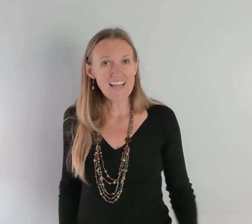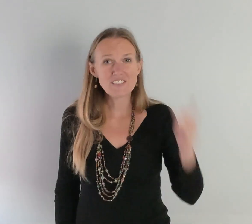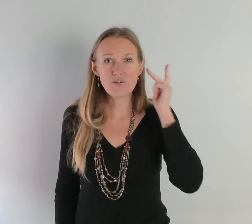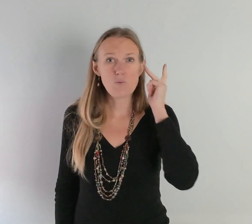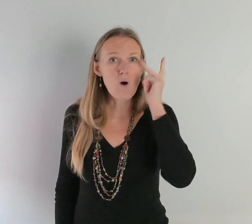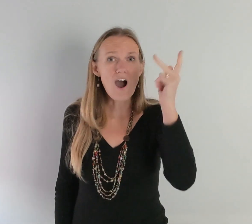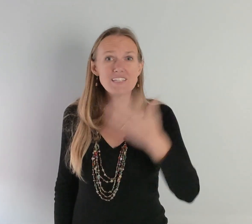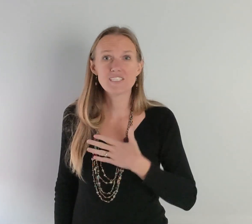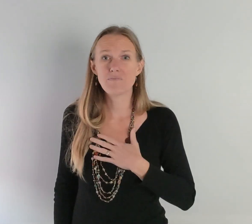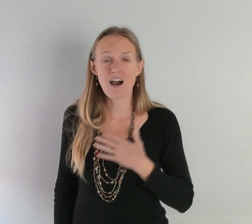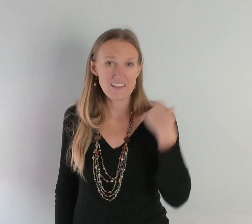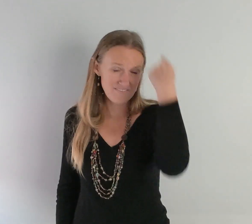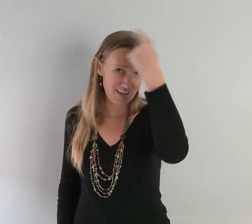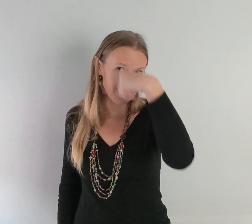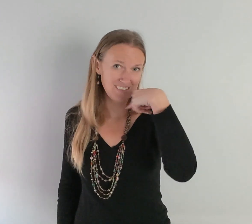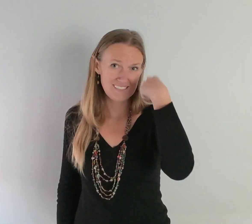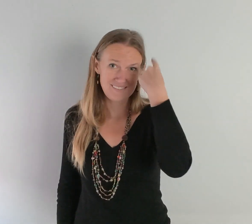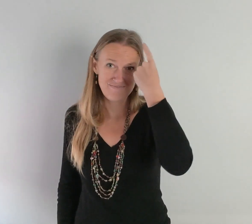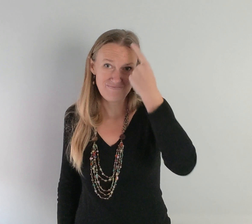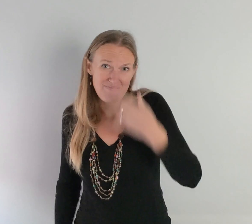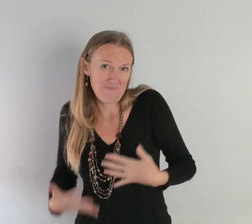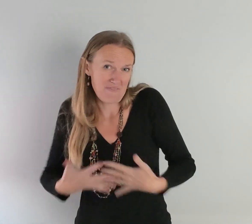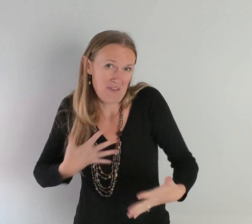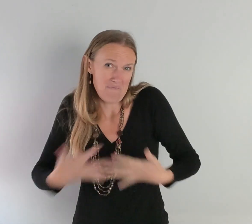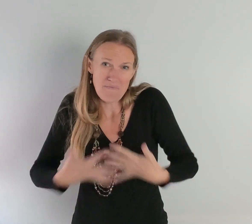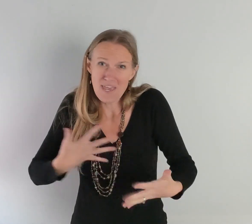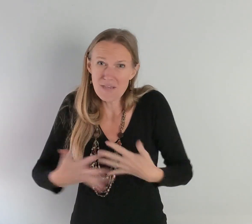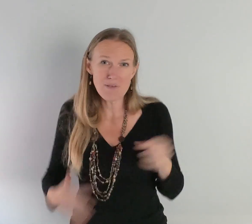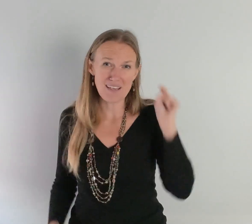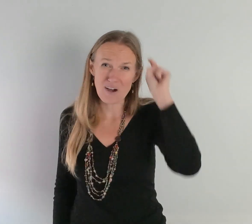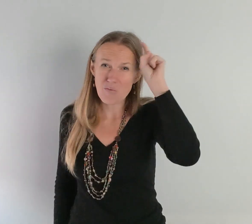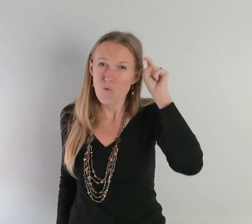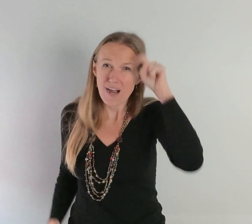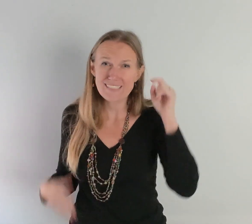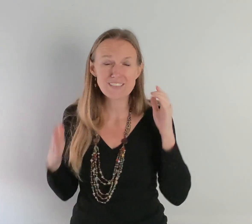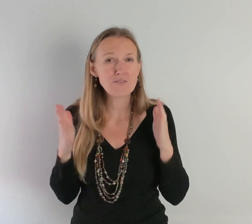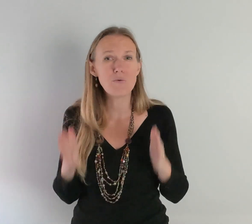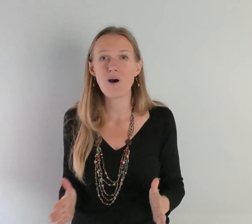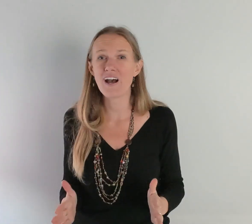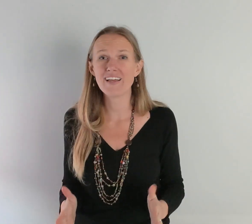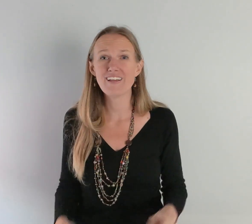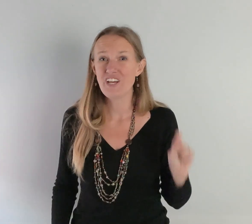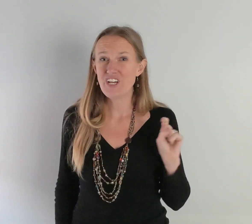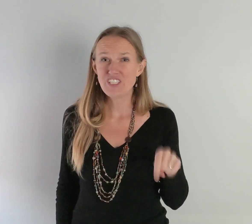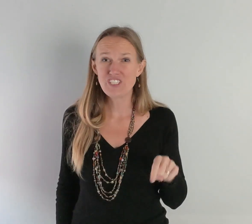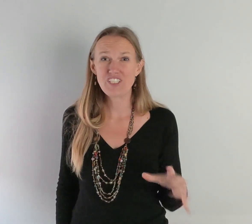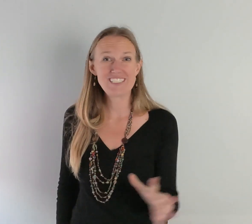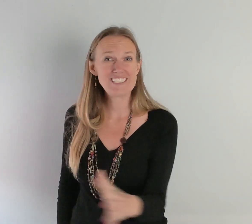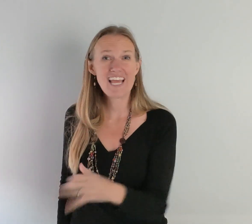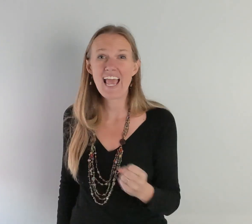as you watch my face, that maybe a wiser one should